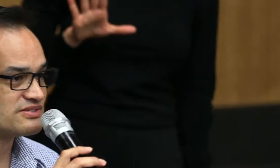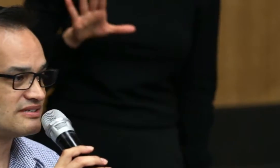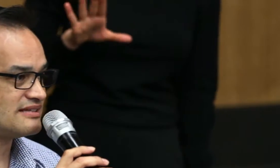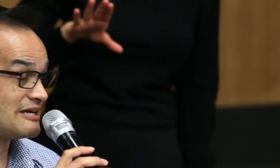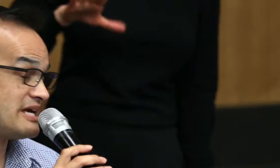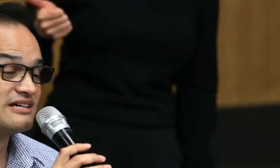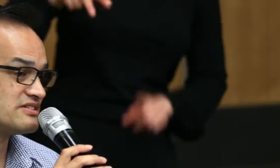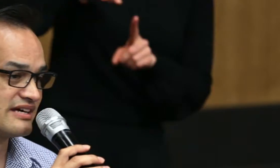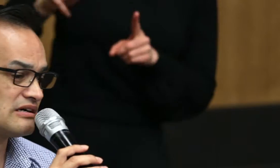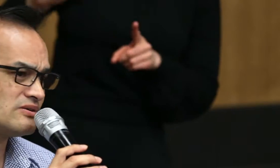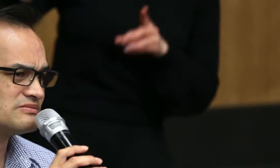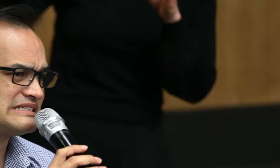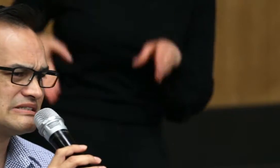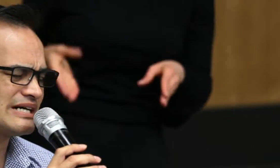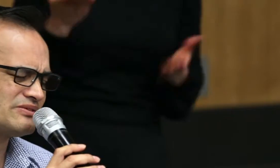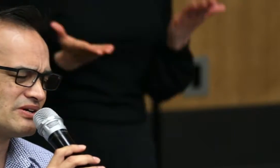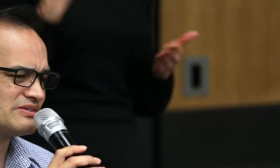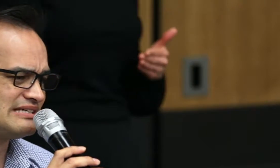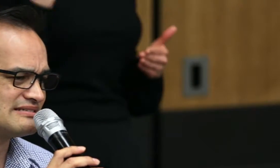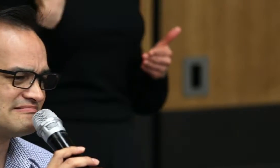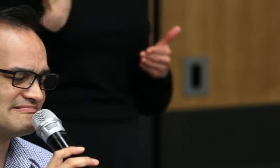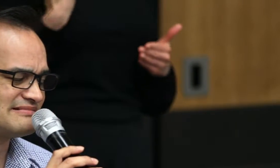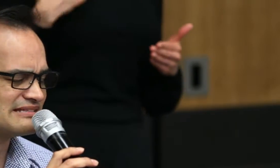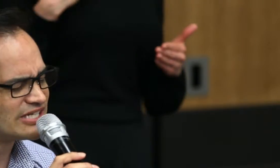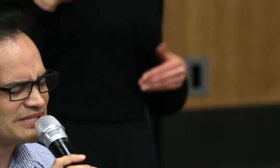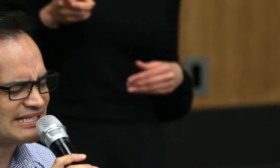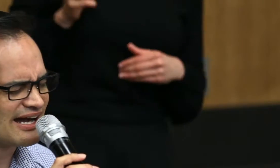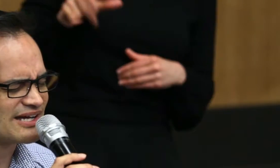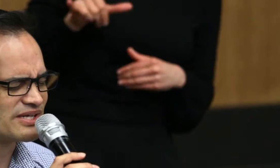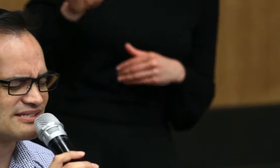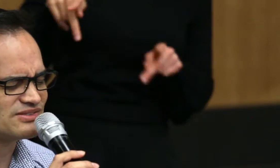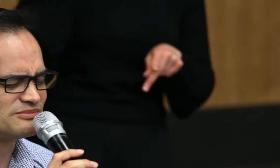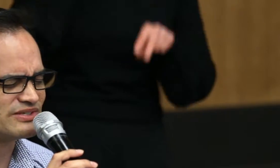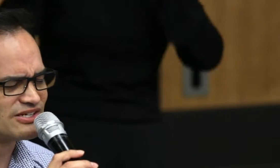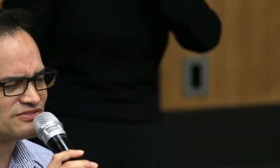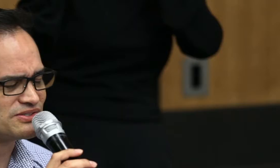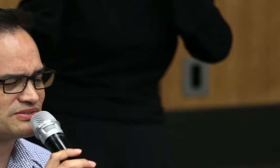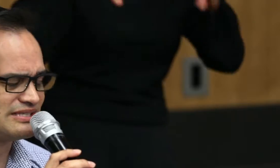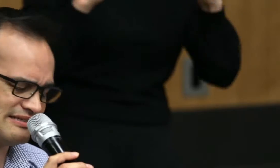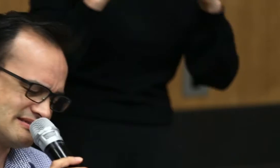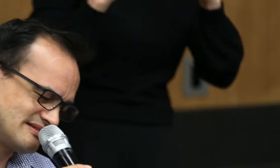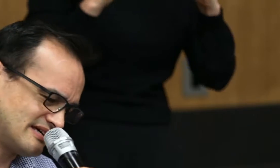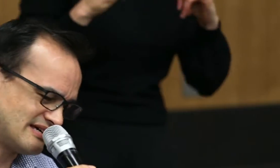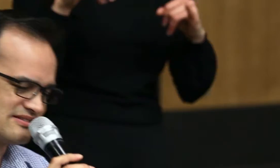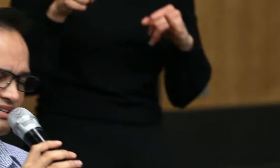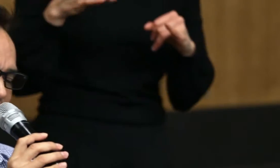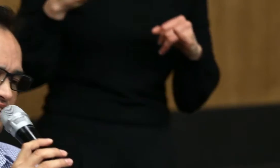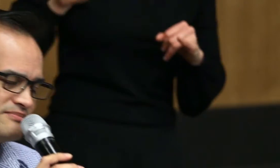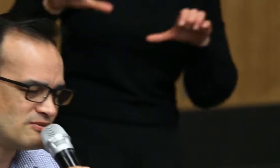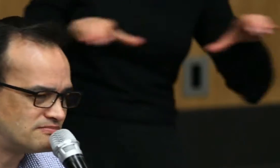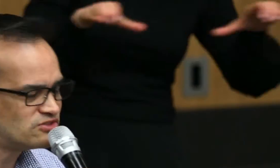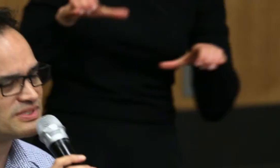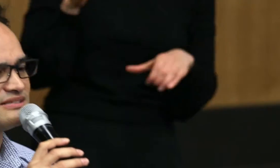side of this person that they may have just like, oh, I don't know, he doesn't look at me in the eye when I talk to him during an interview. He has this